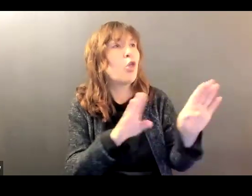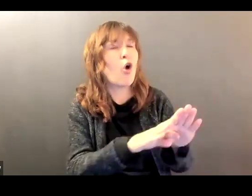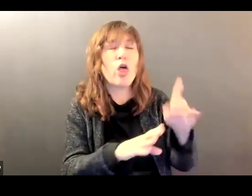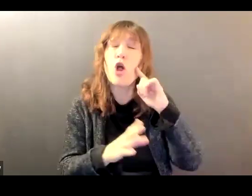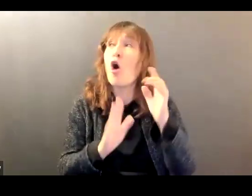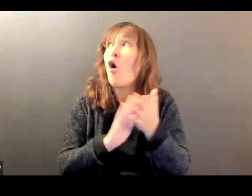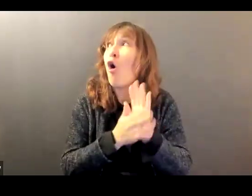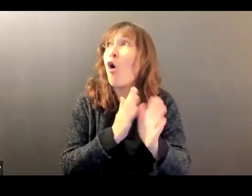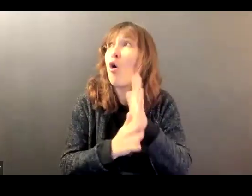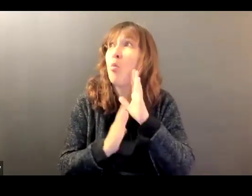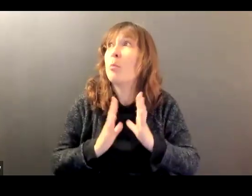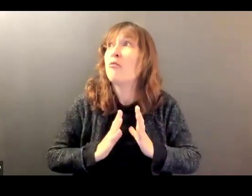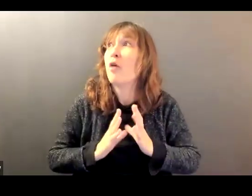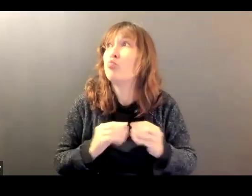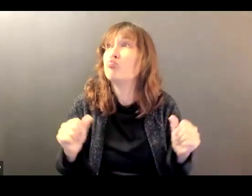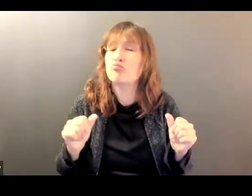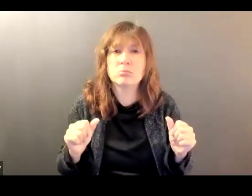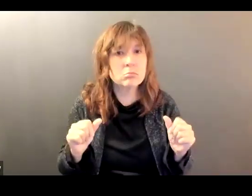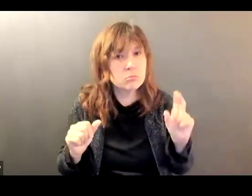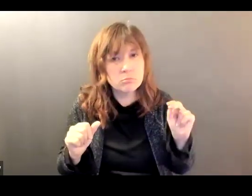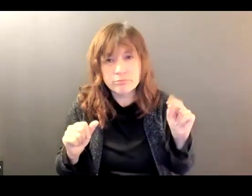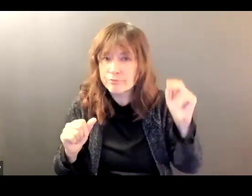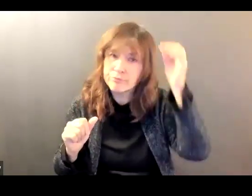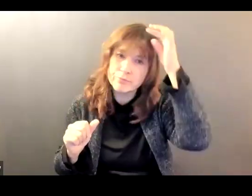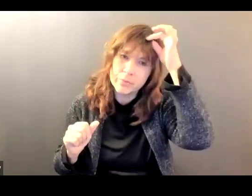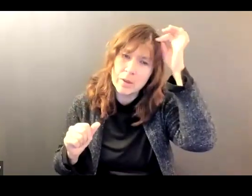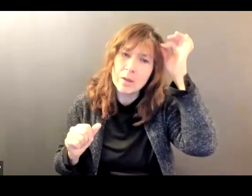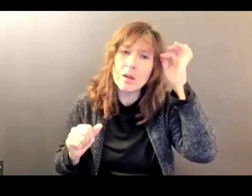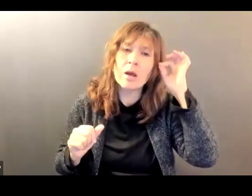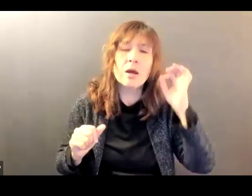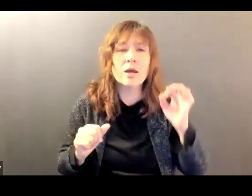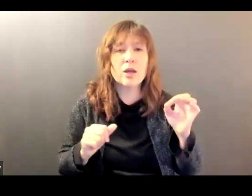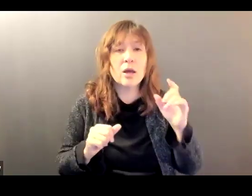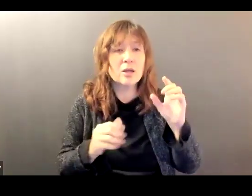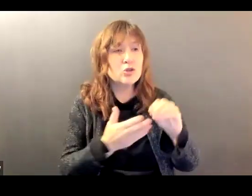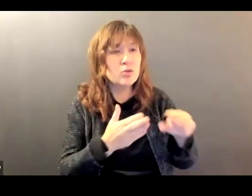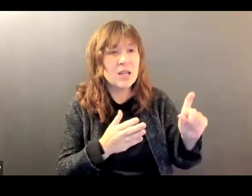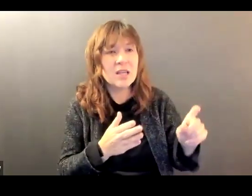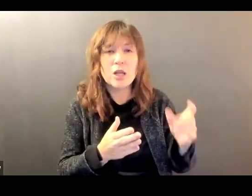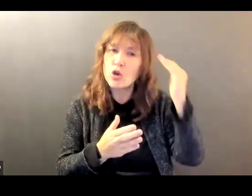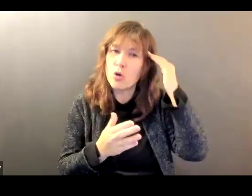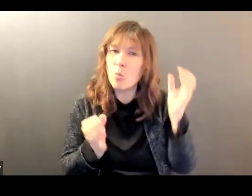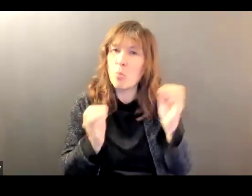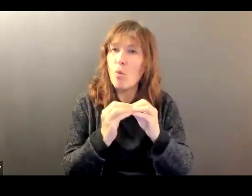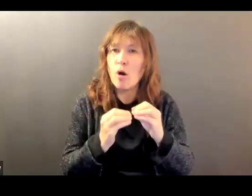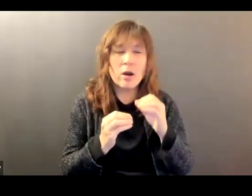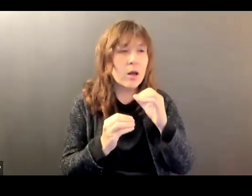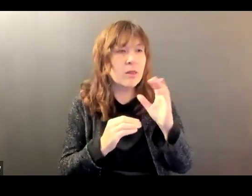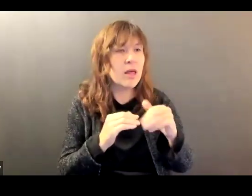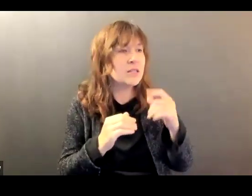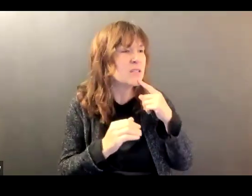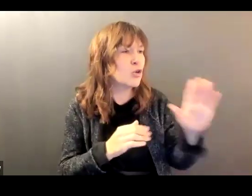not. Kids need more answers than just saying that your school isn't working for our reasons. Thank you.